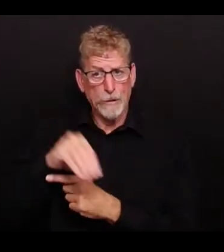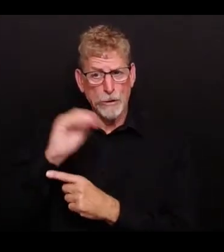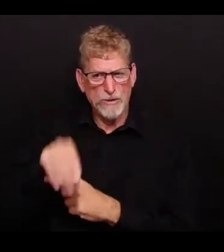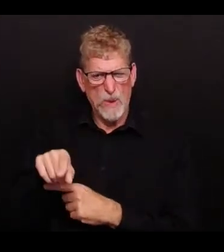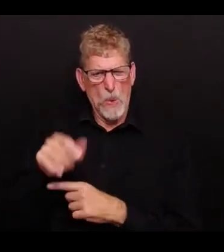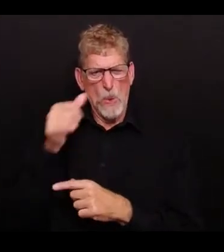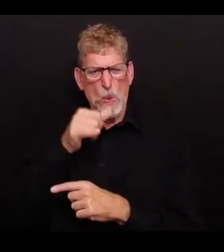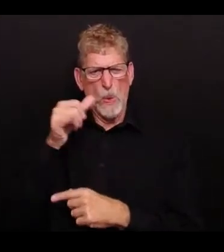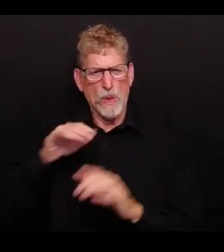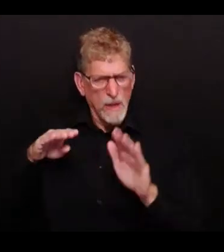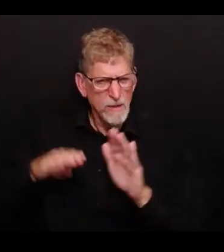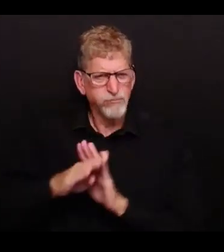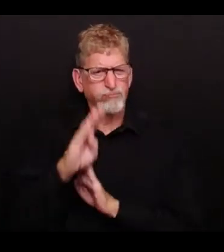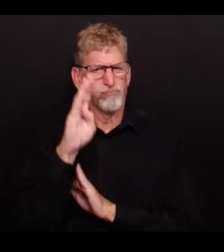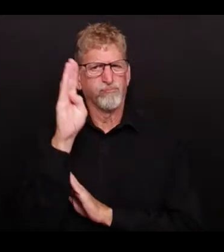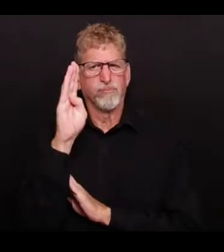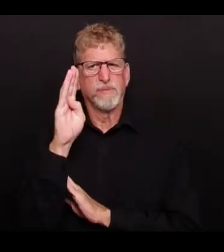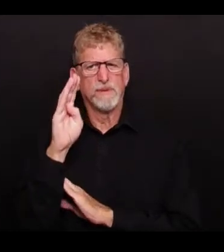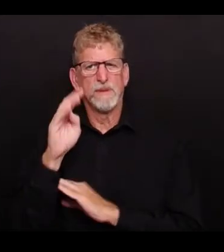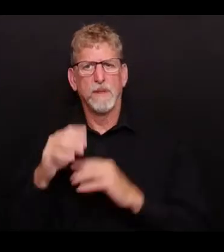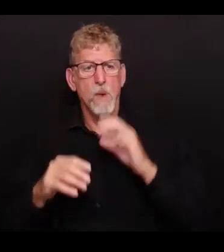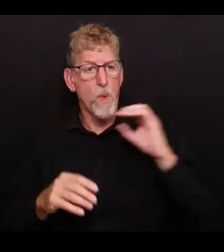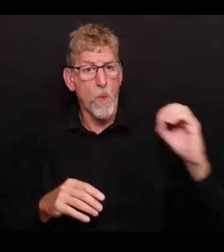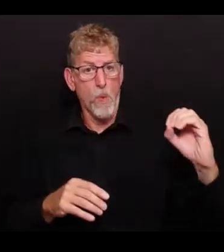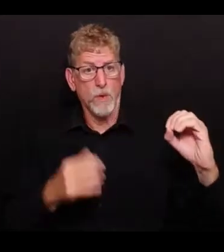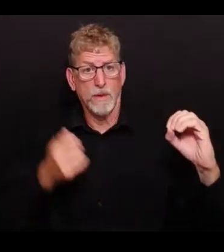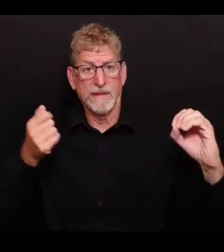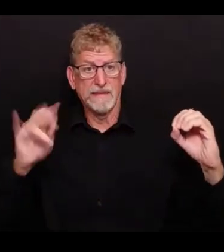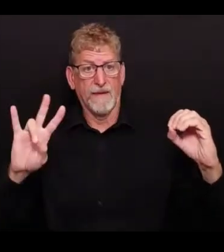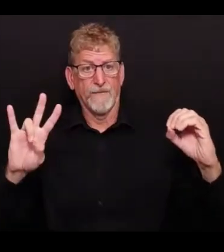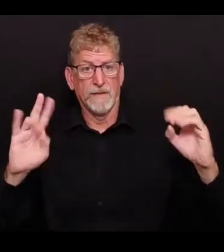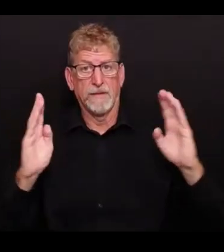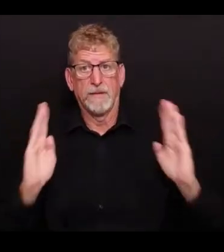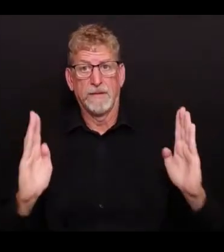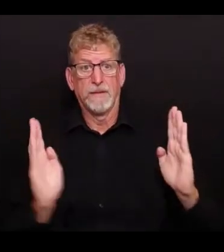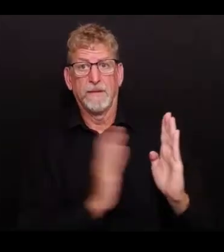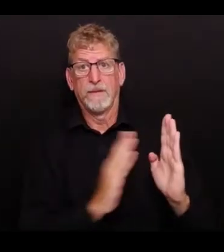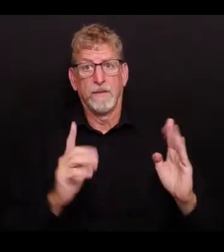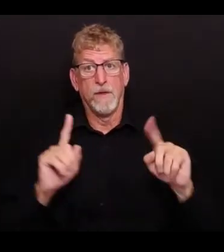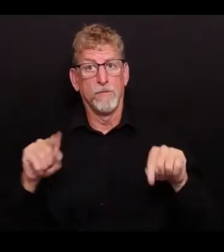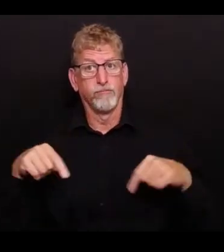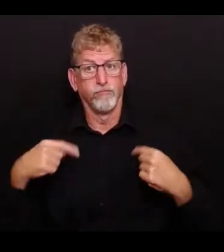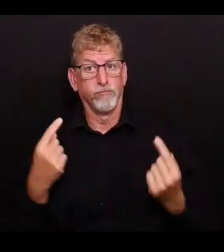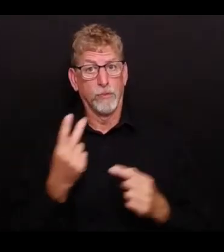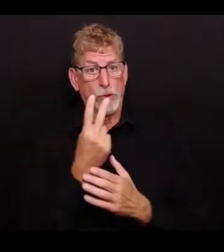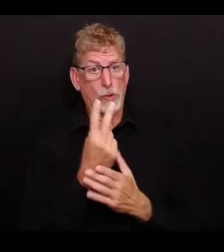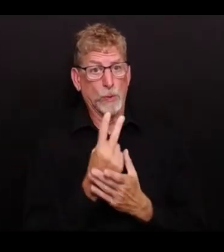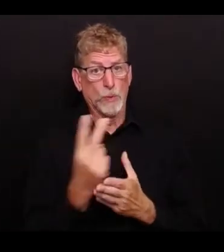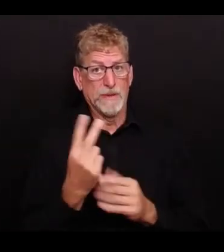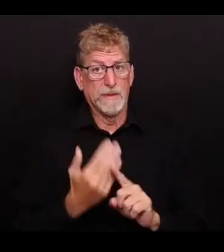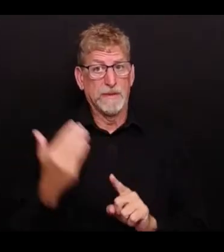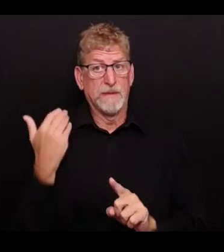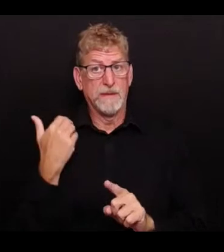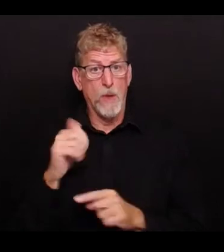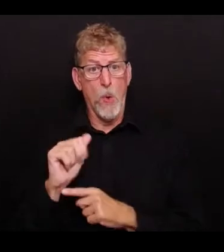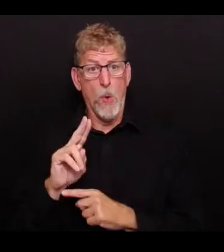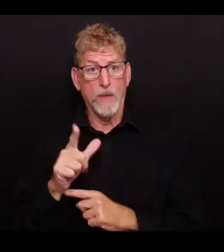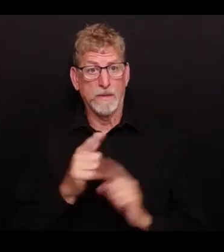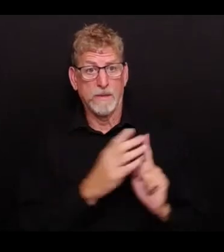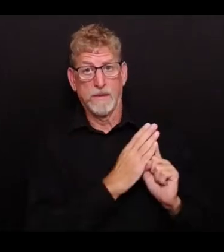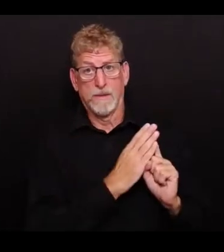17 years during the last 2 weeks of August, which was the period that the CDC examined, they found